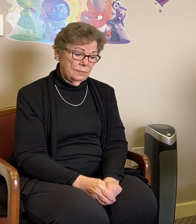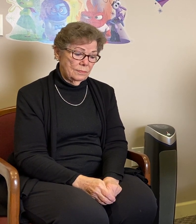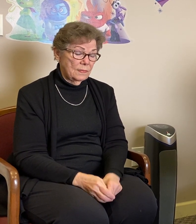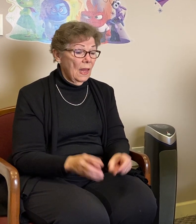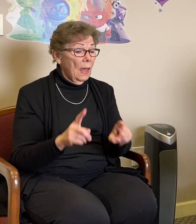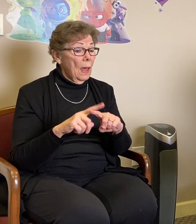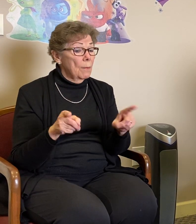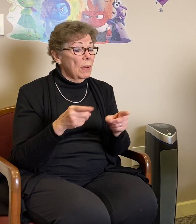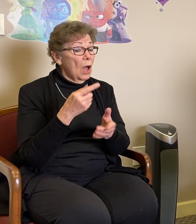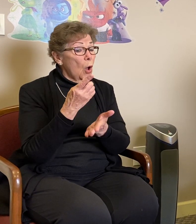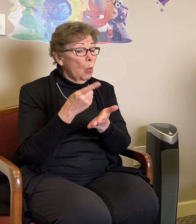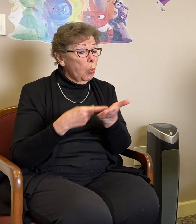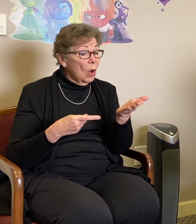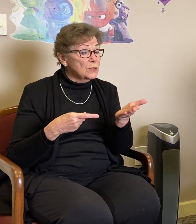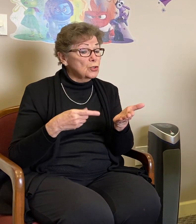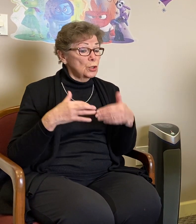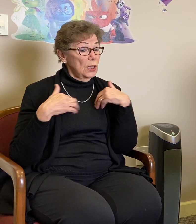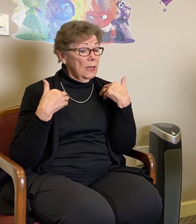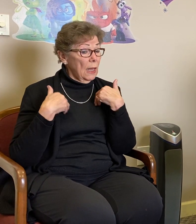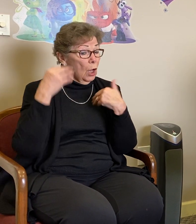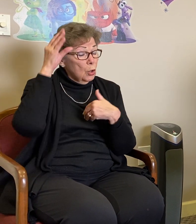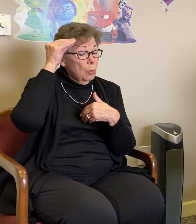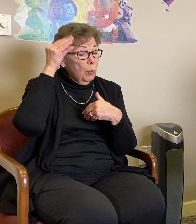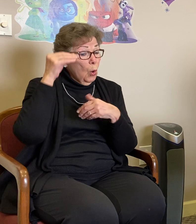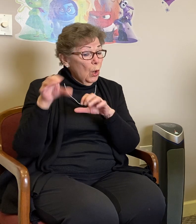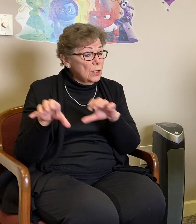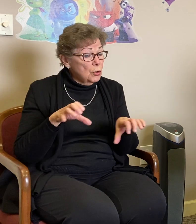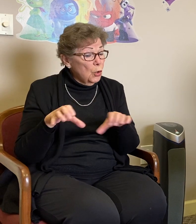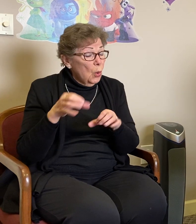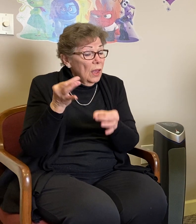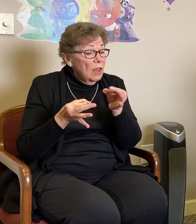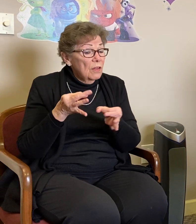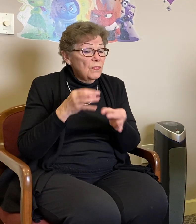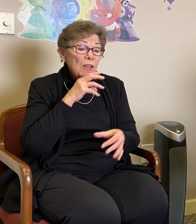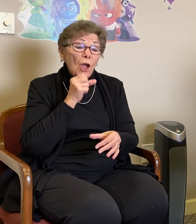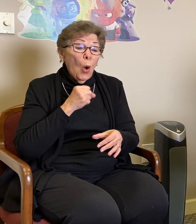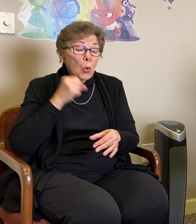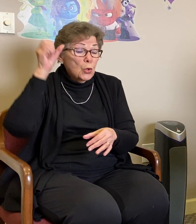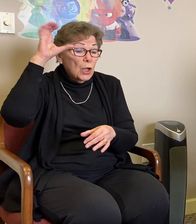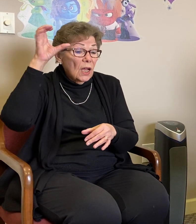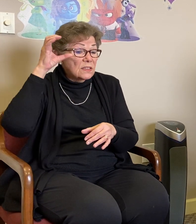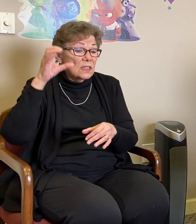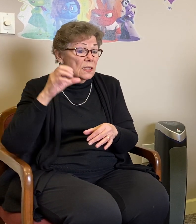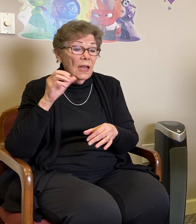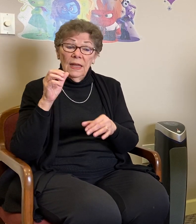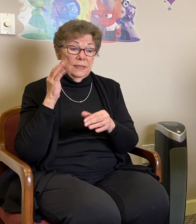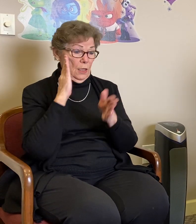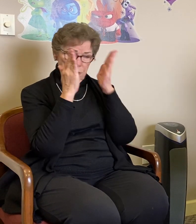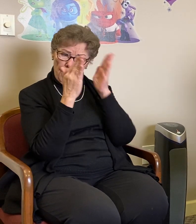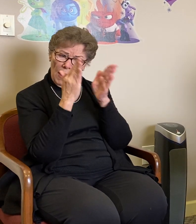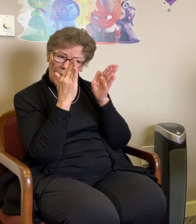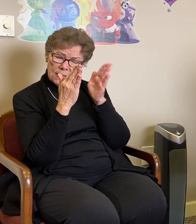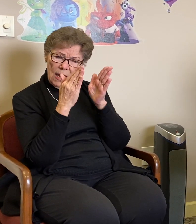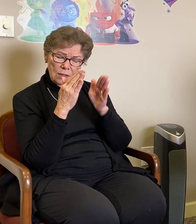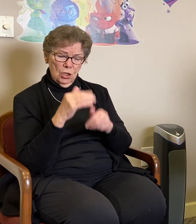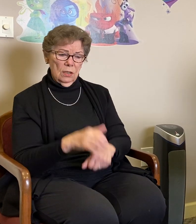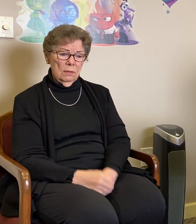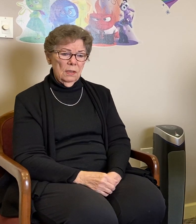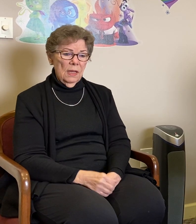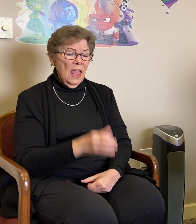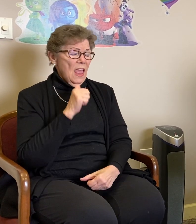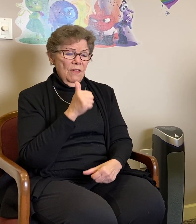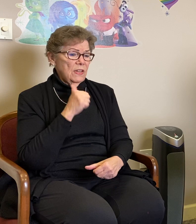But what should the younger boy do if his older cousin does not listen to him? If he does